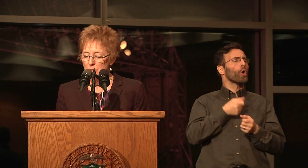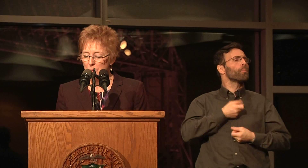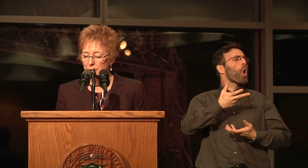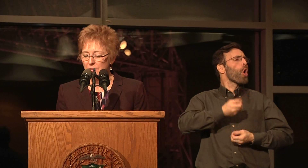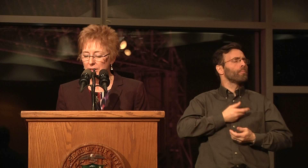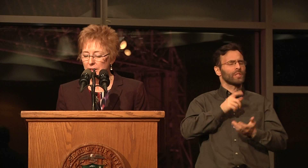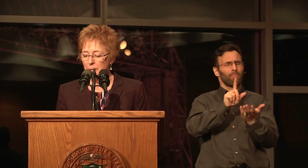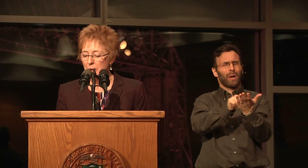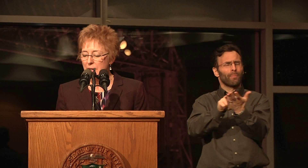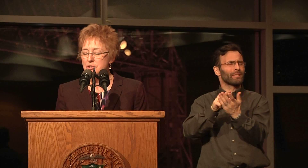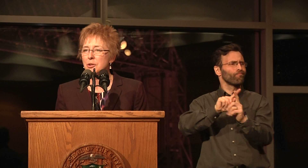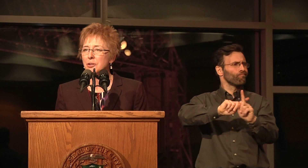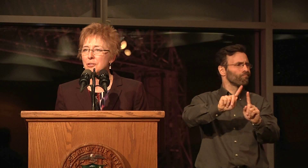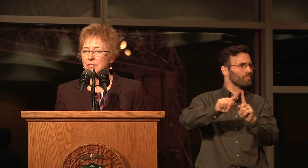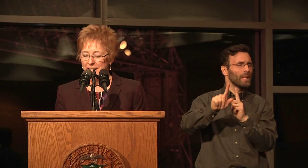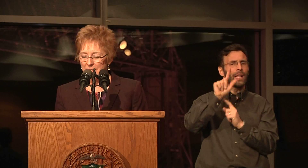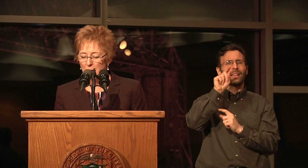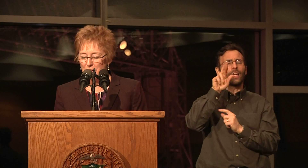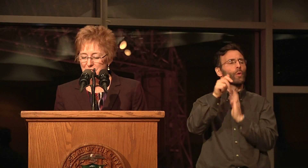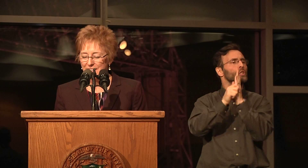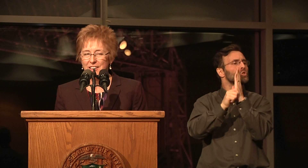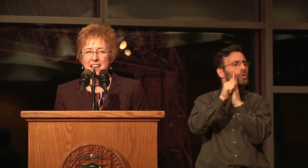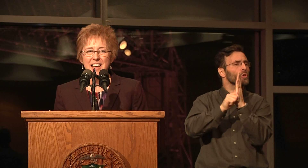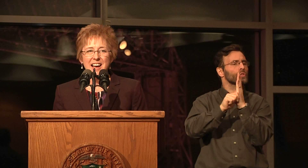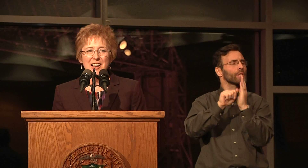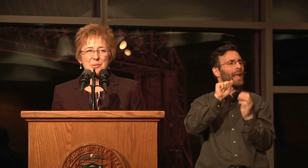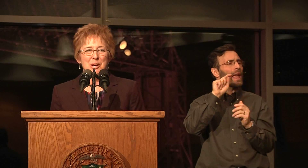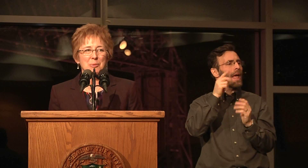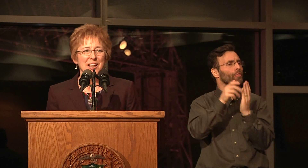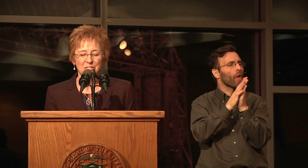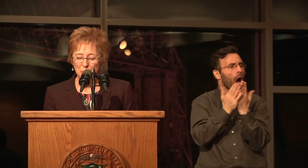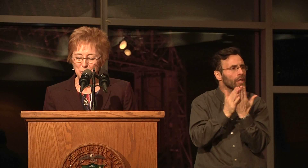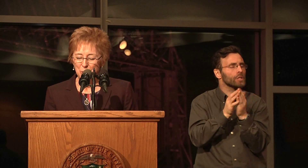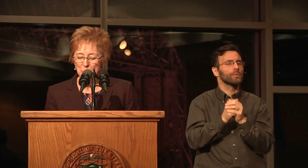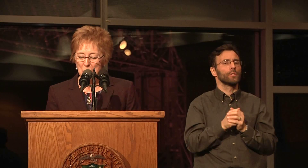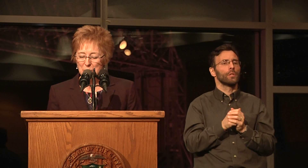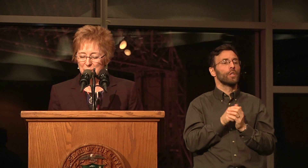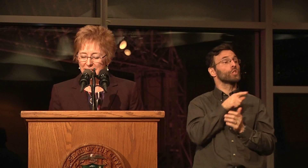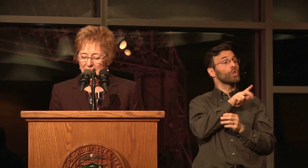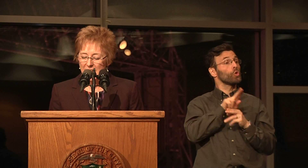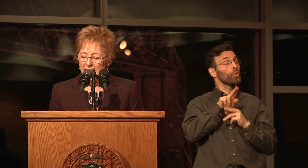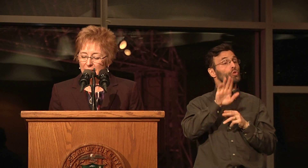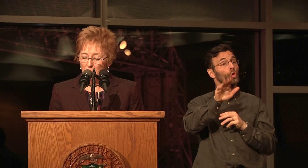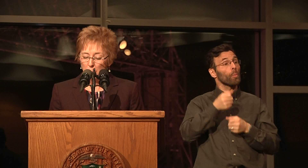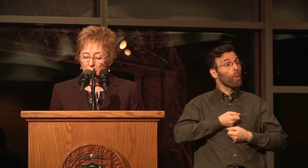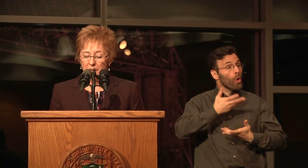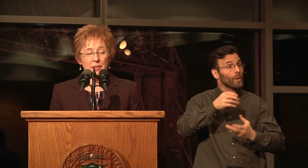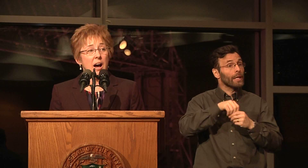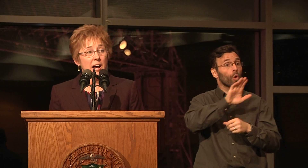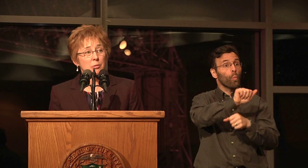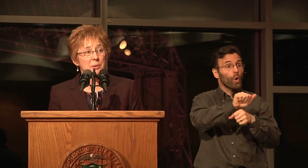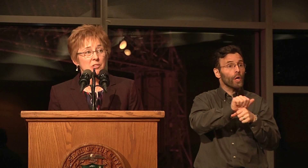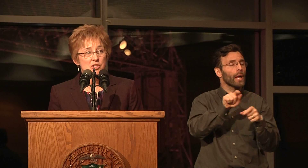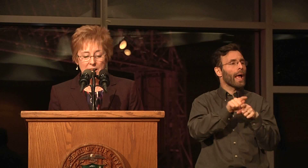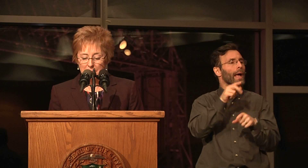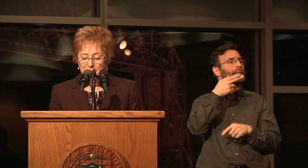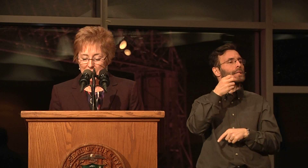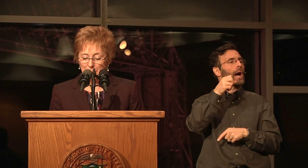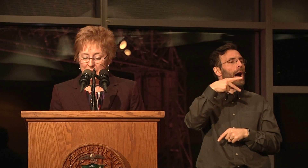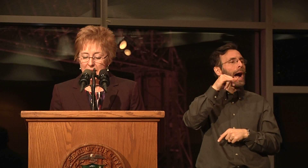in numerous literary journals and anthologies. Debra has used her poetry in her work as a